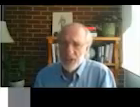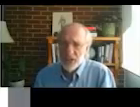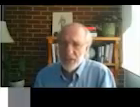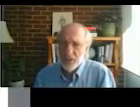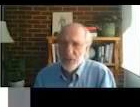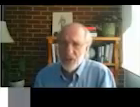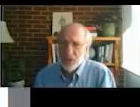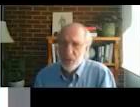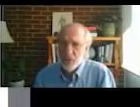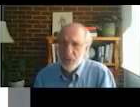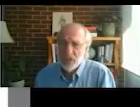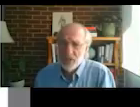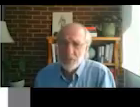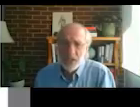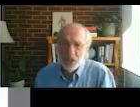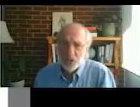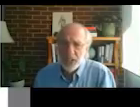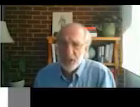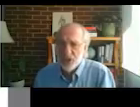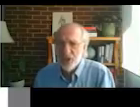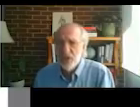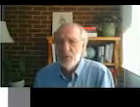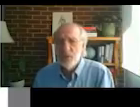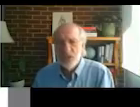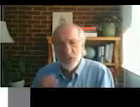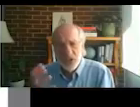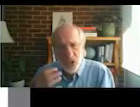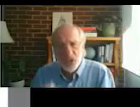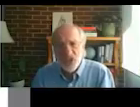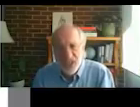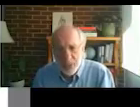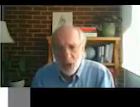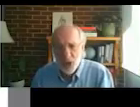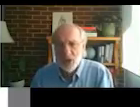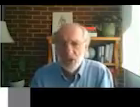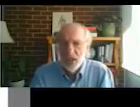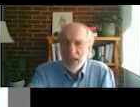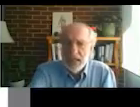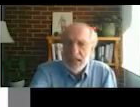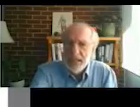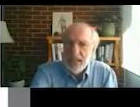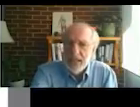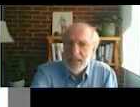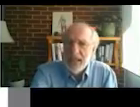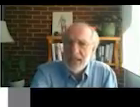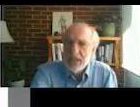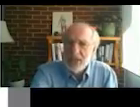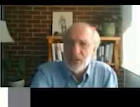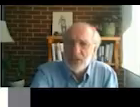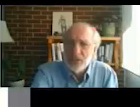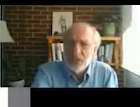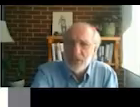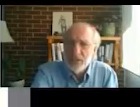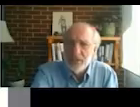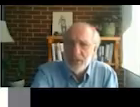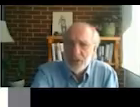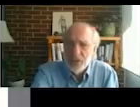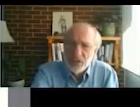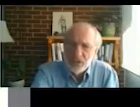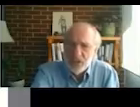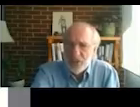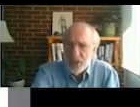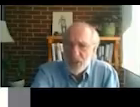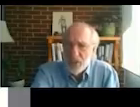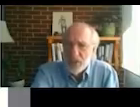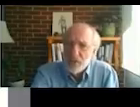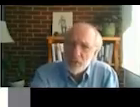child who is confusing words such as peach and reach, words that are so similar that there's going to be confusion.